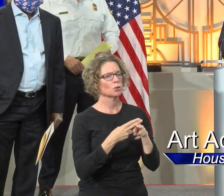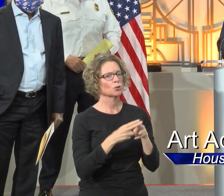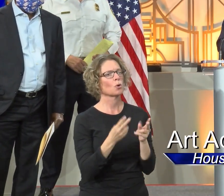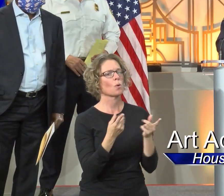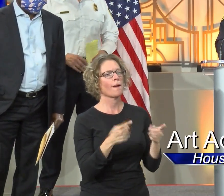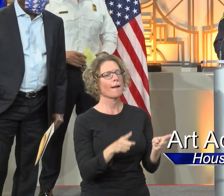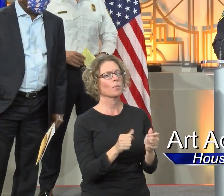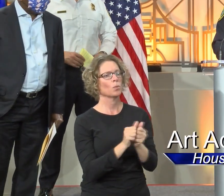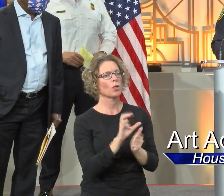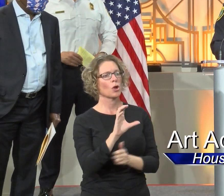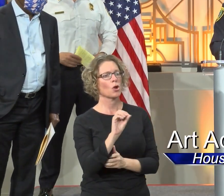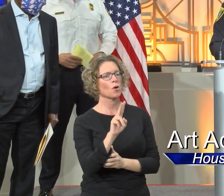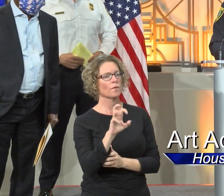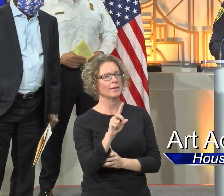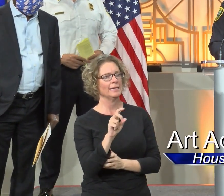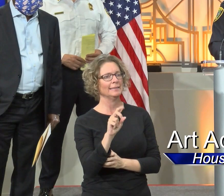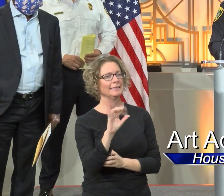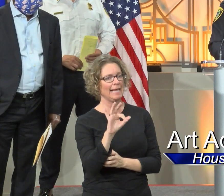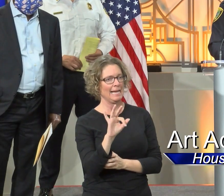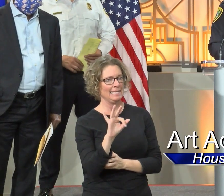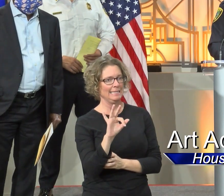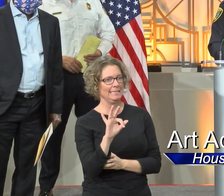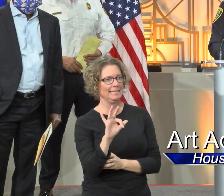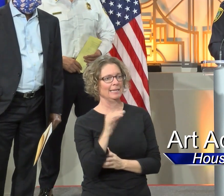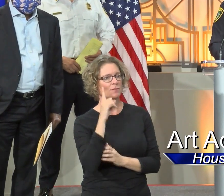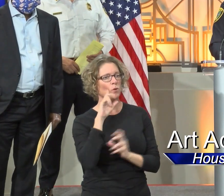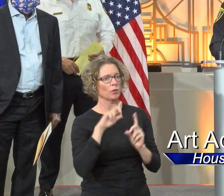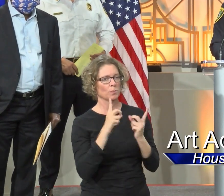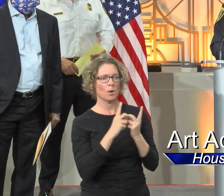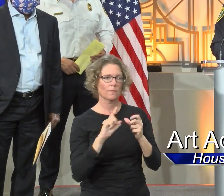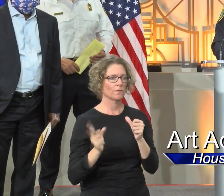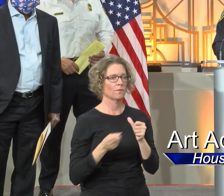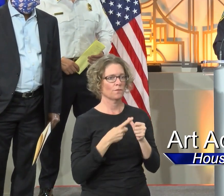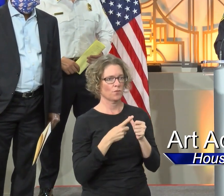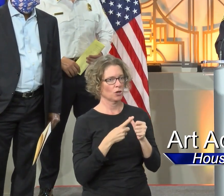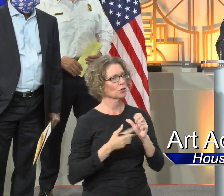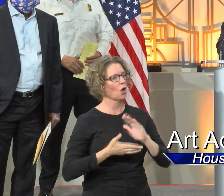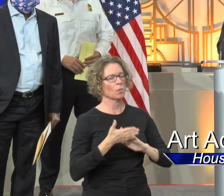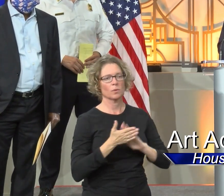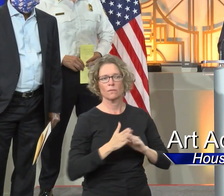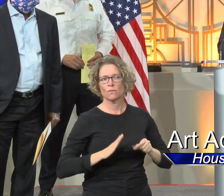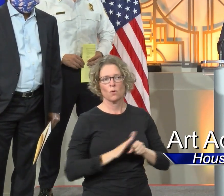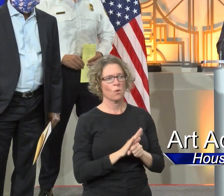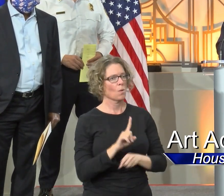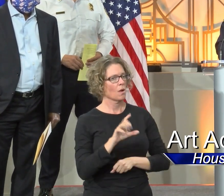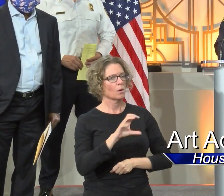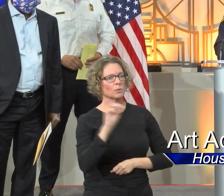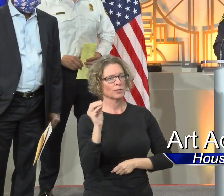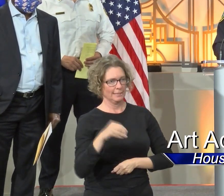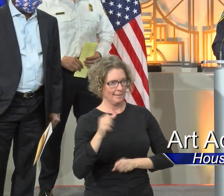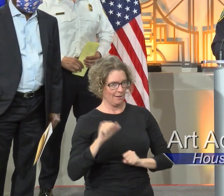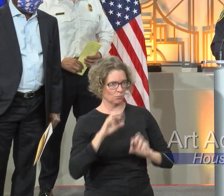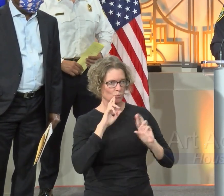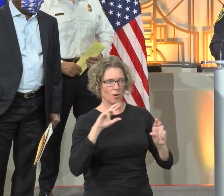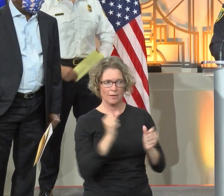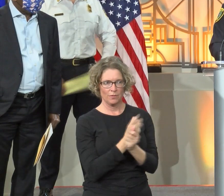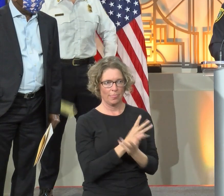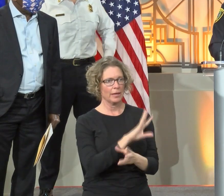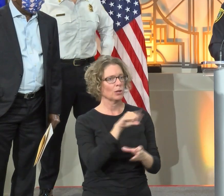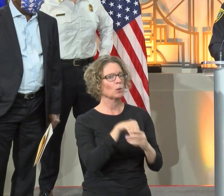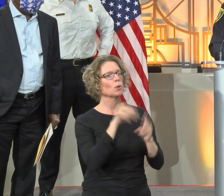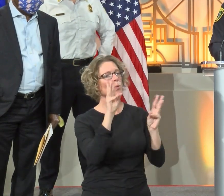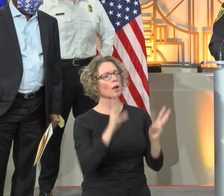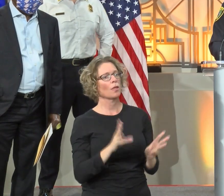our COVID-19 impact on the department. First and foremost, we're fully operational, capable to respond to any event, including the weather events that